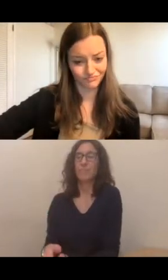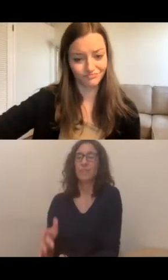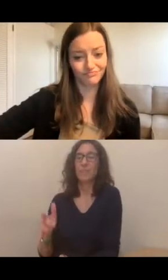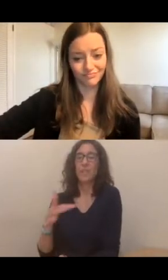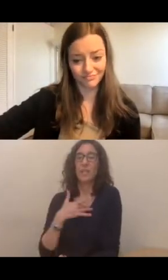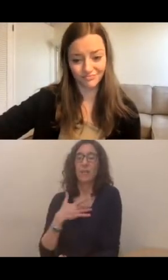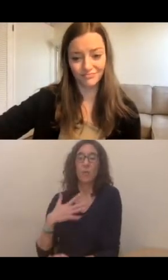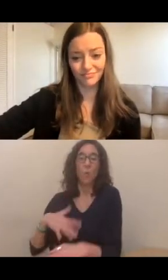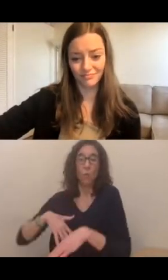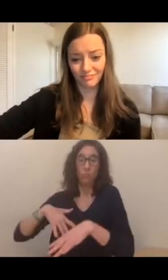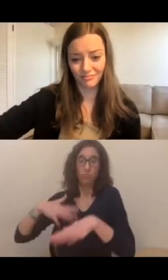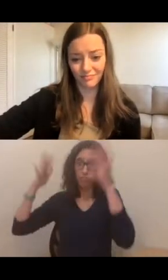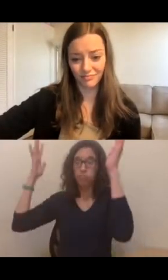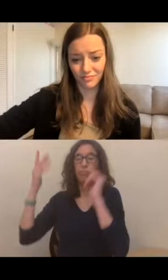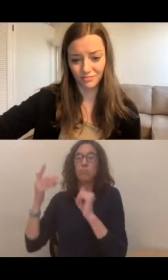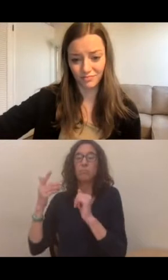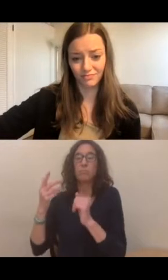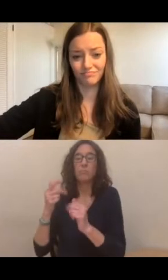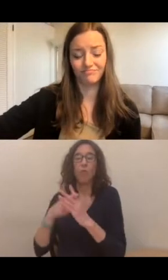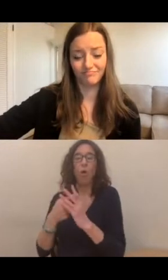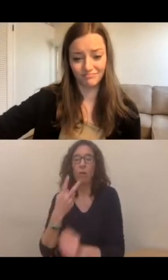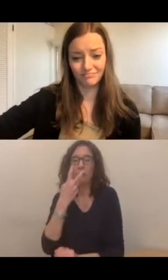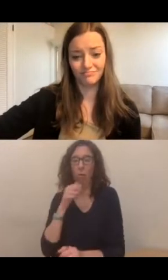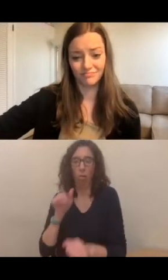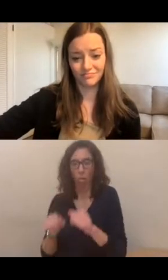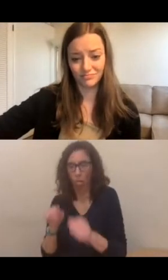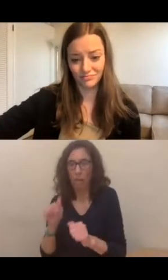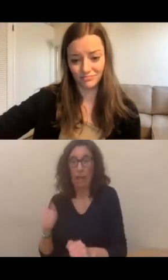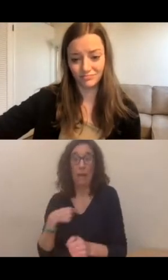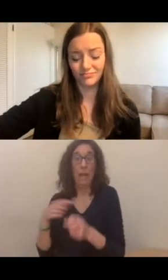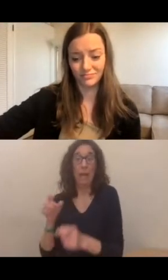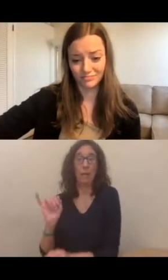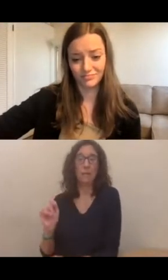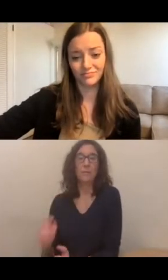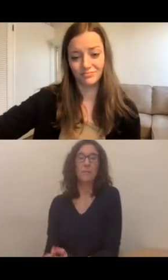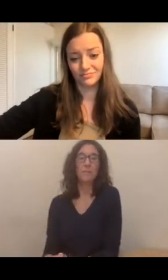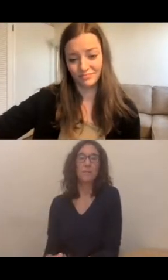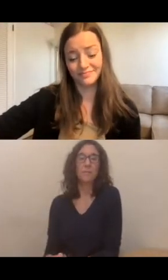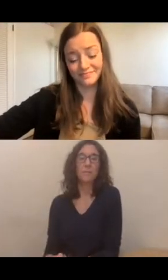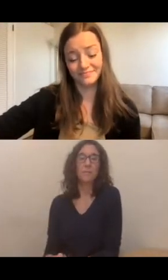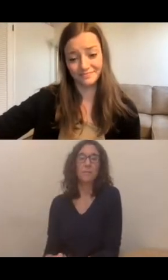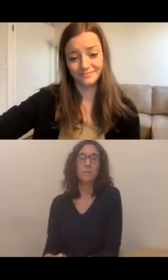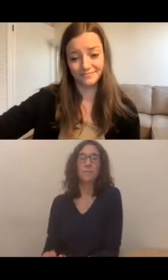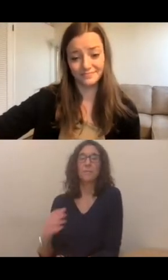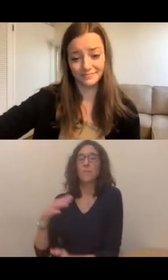to experiencing self-doubt, and then you question yourself and think, can I handle it?